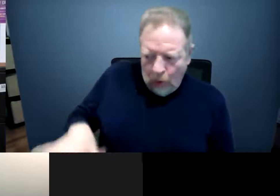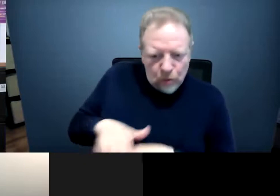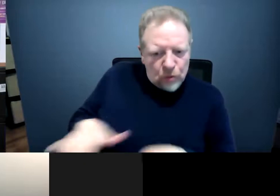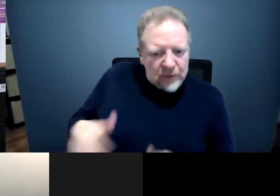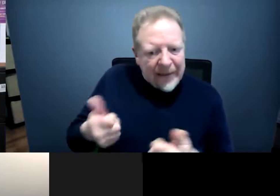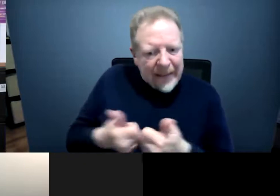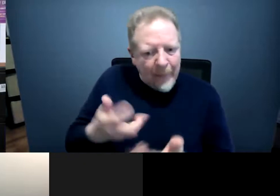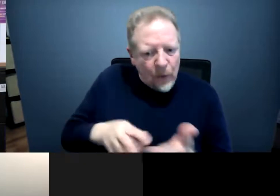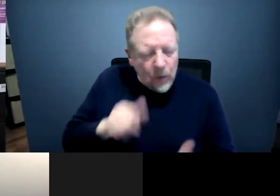Yeah.